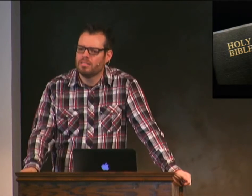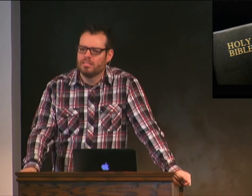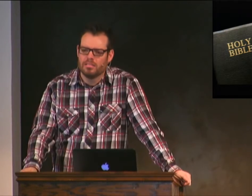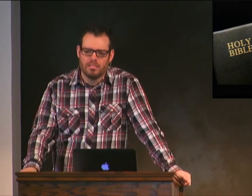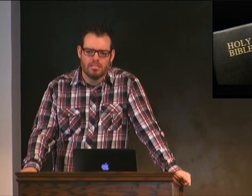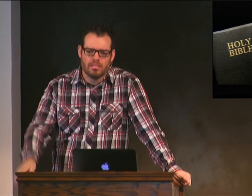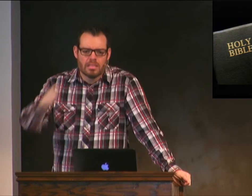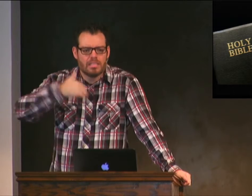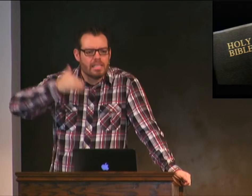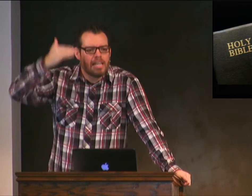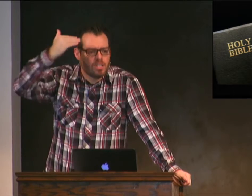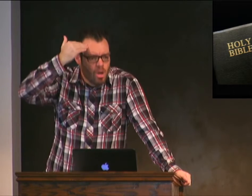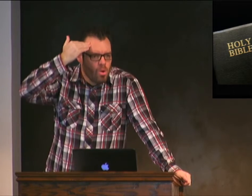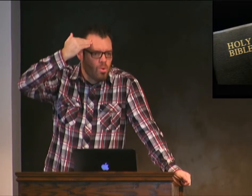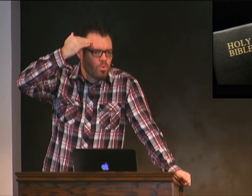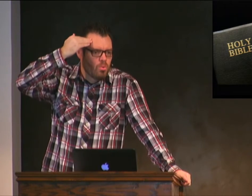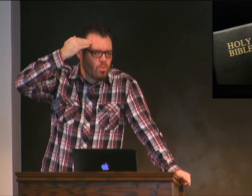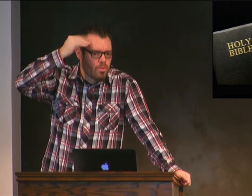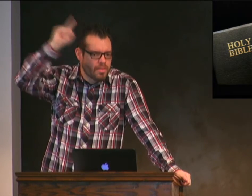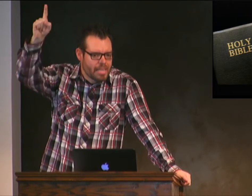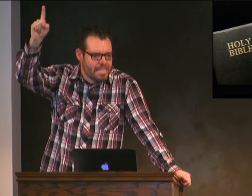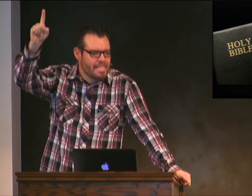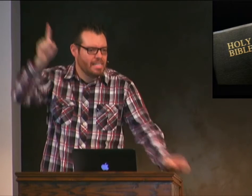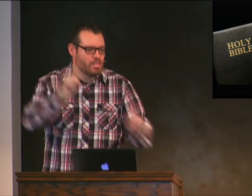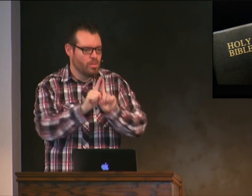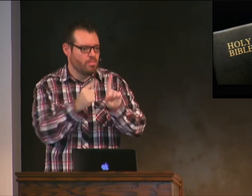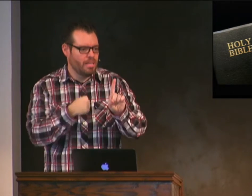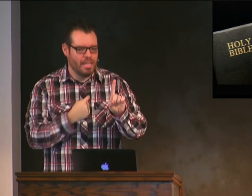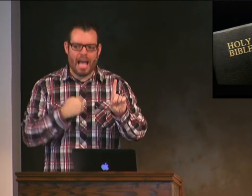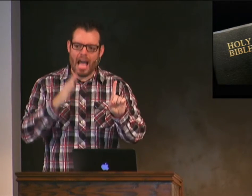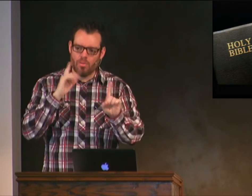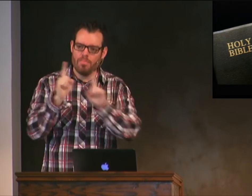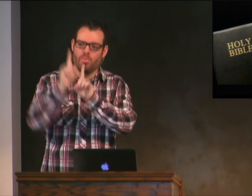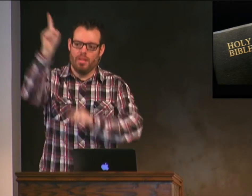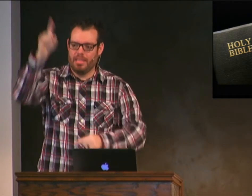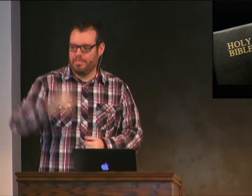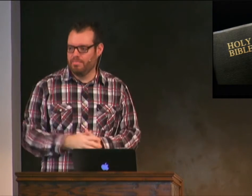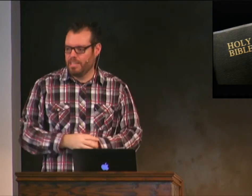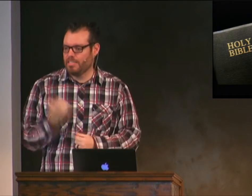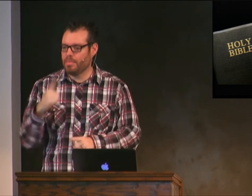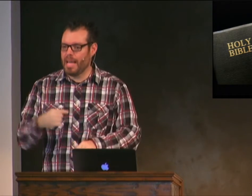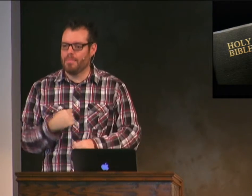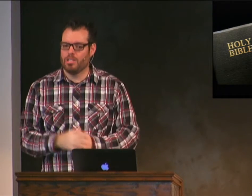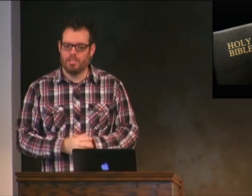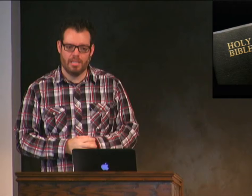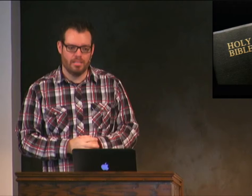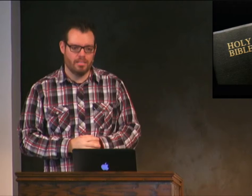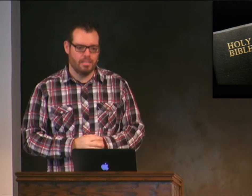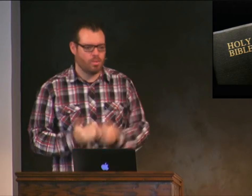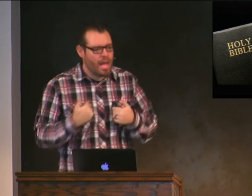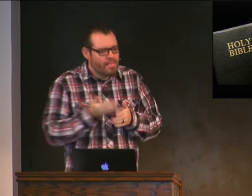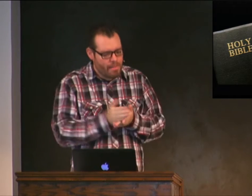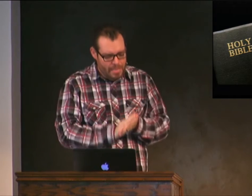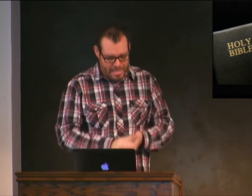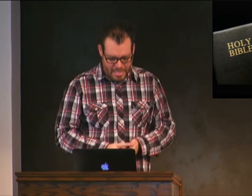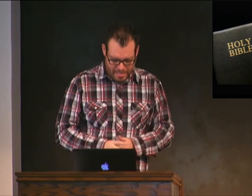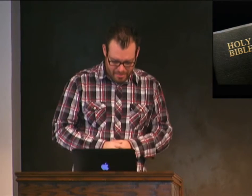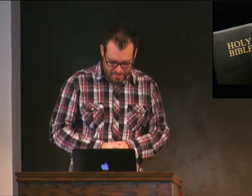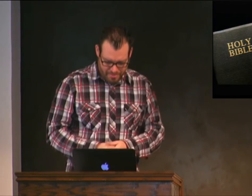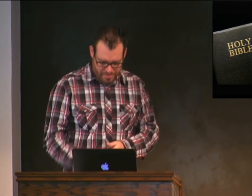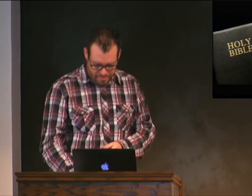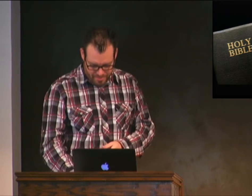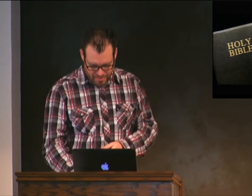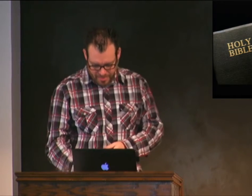not. Because I know that he is with me, and I will be with him if something happens to me. So I have that